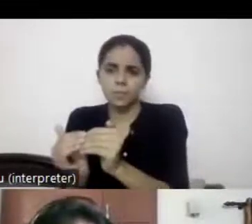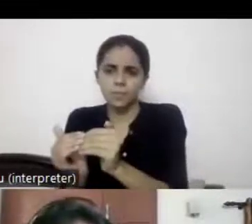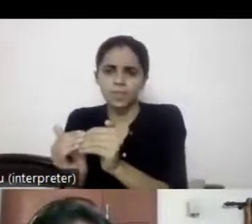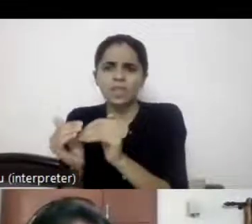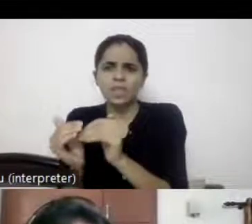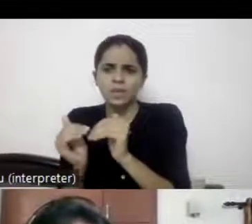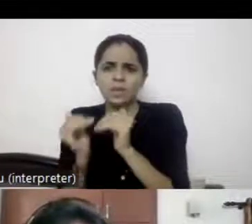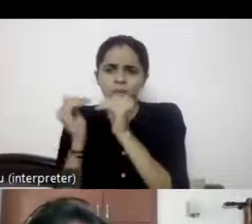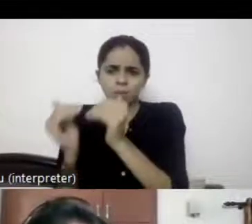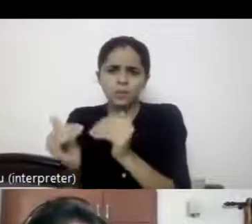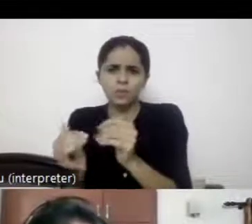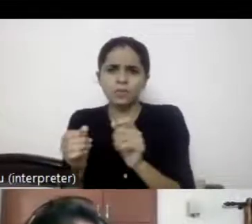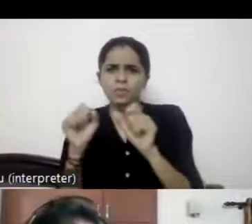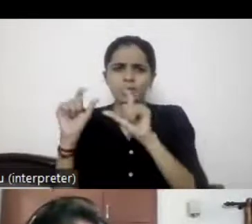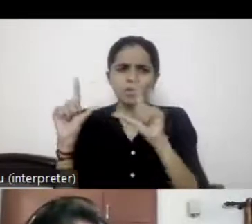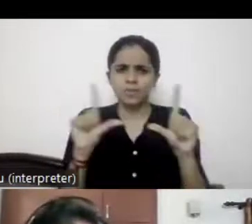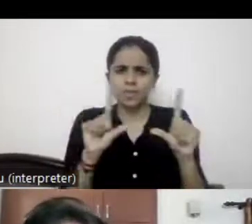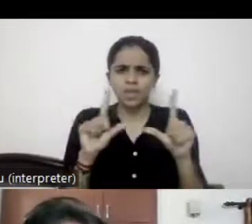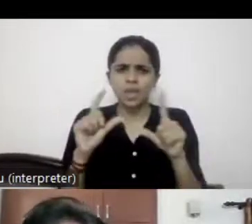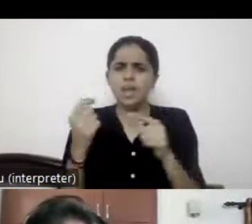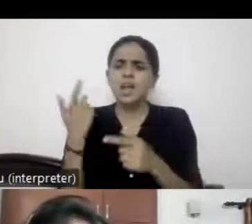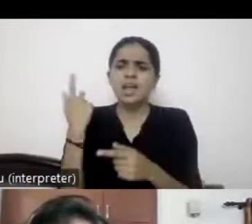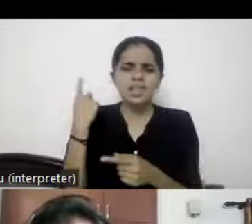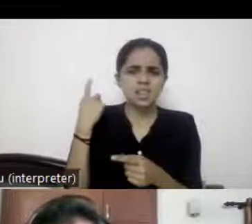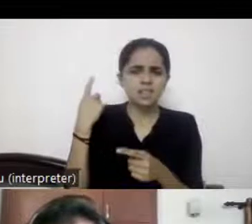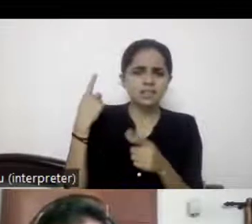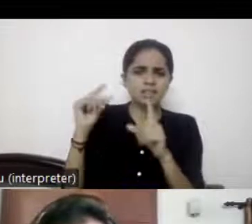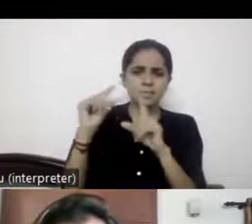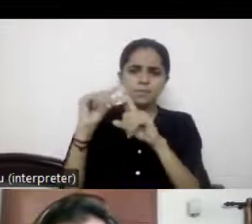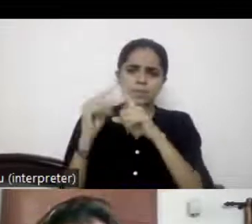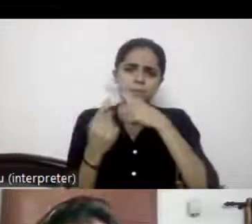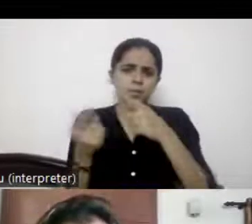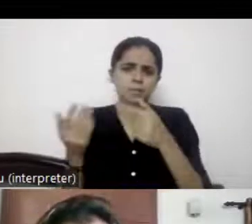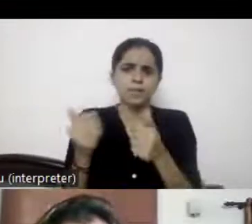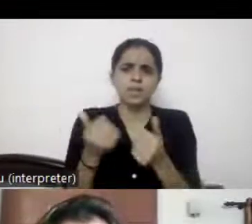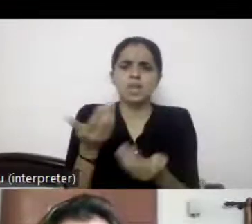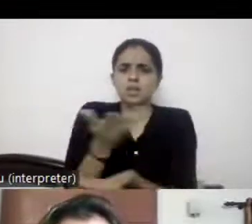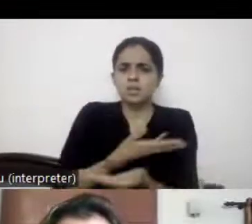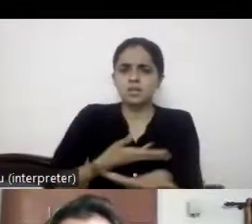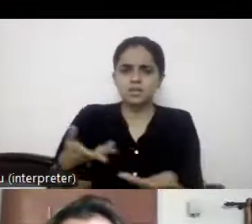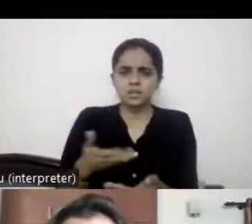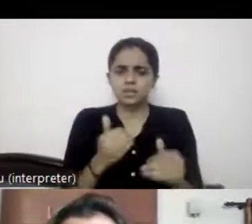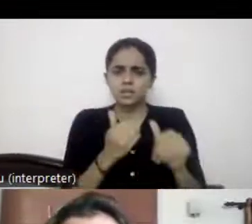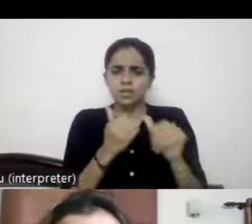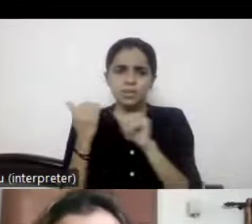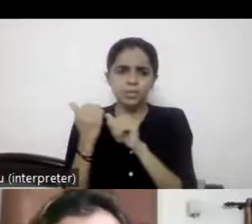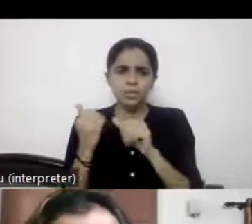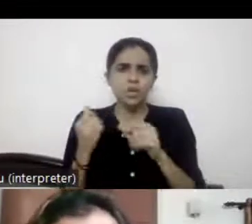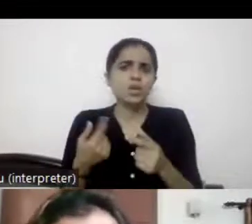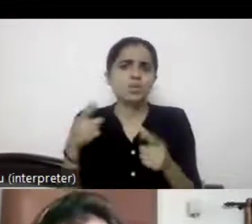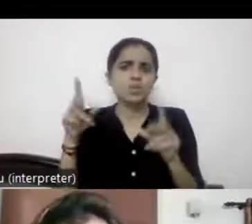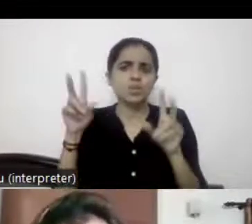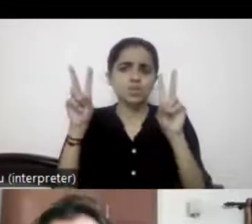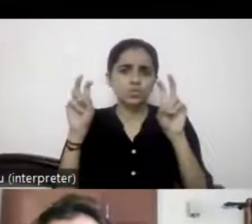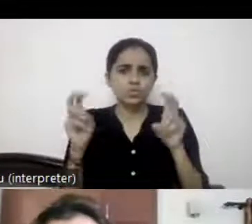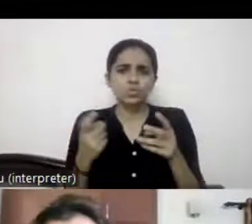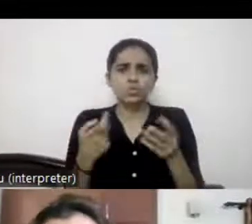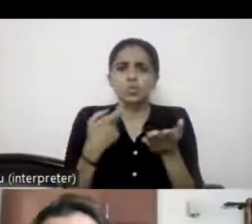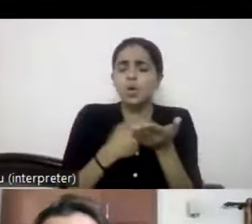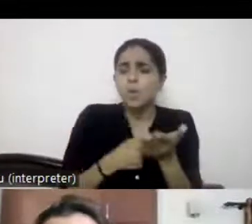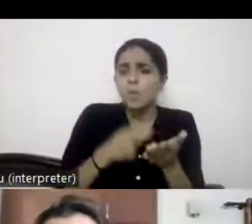you a short recap of what Priyam addressed yesterday. She talked about the root causes